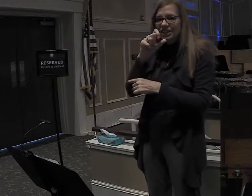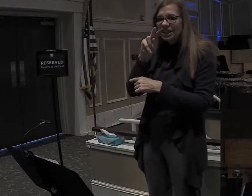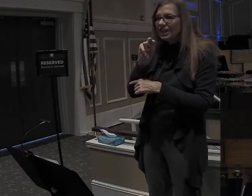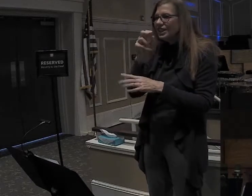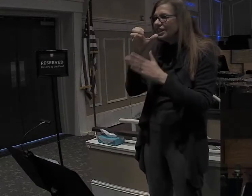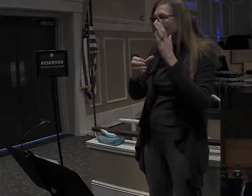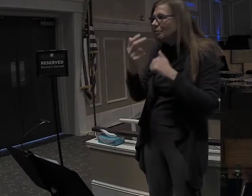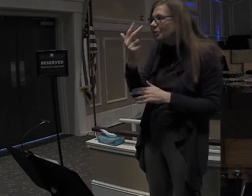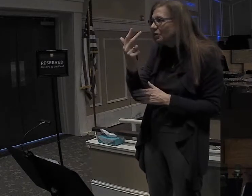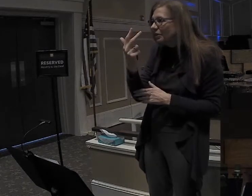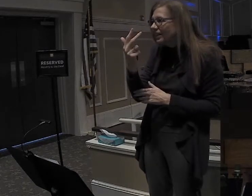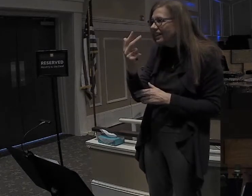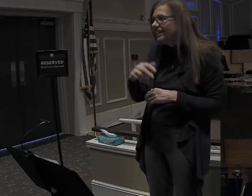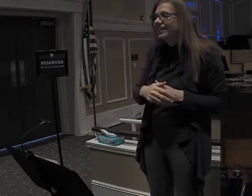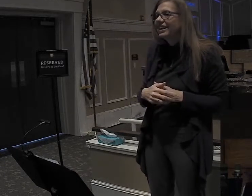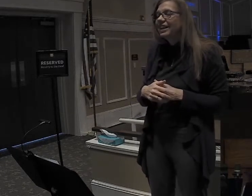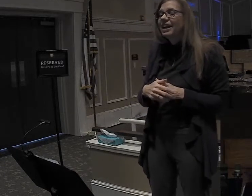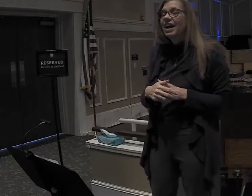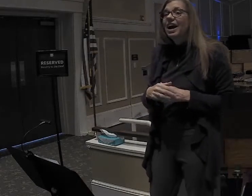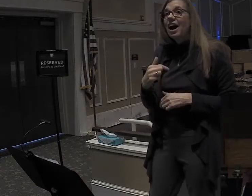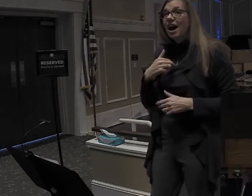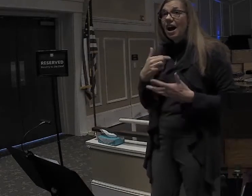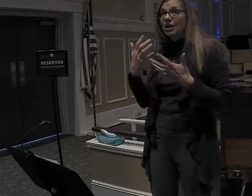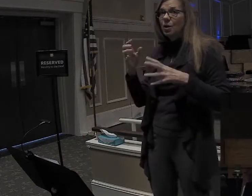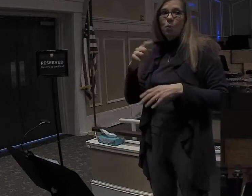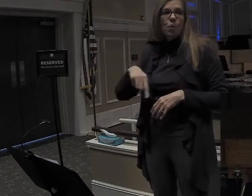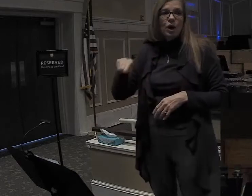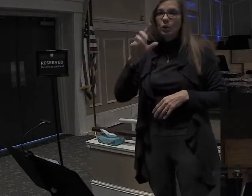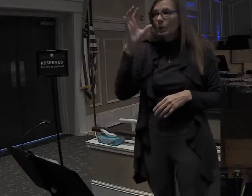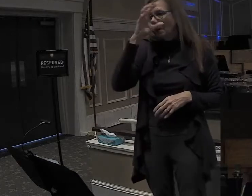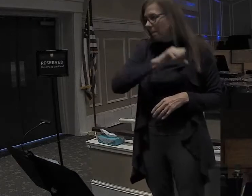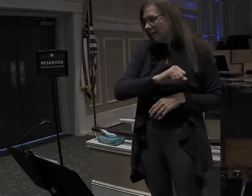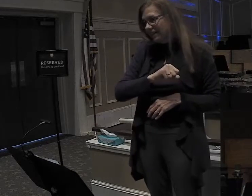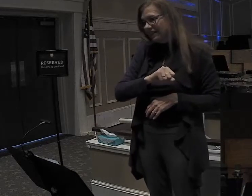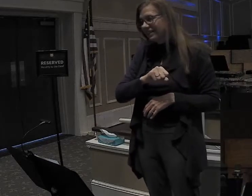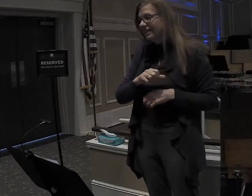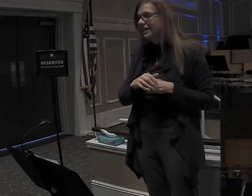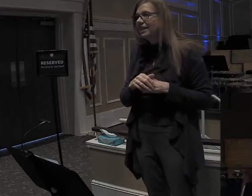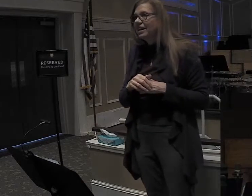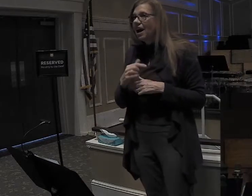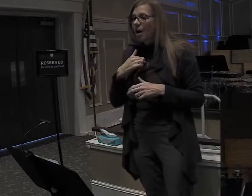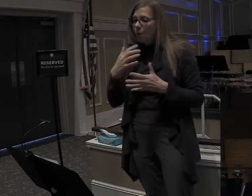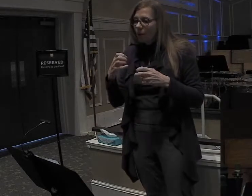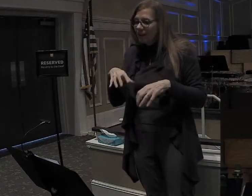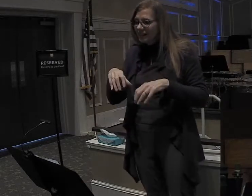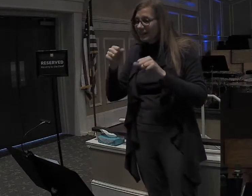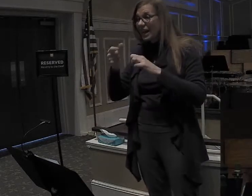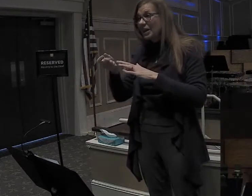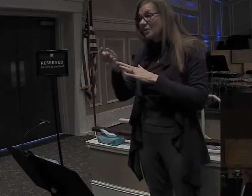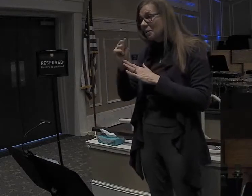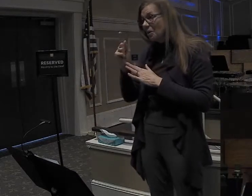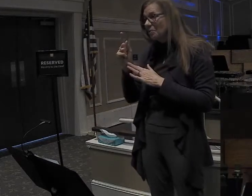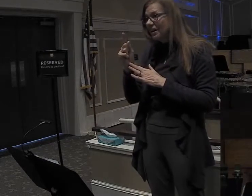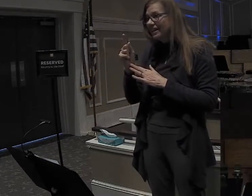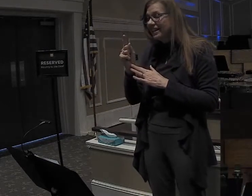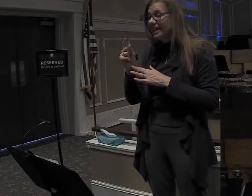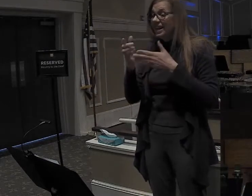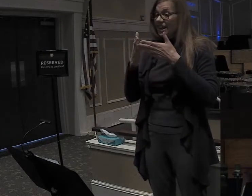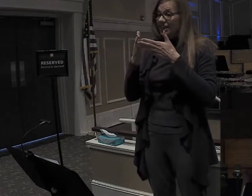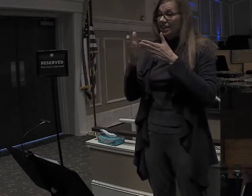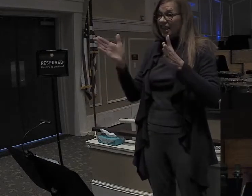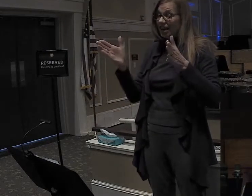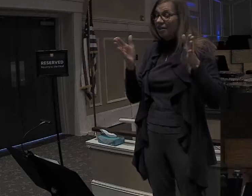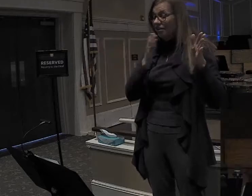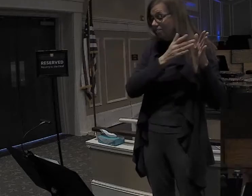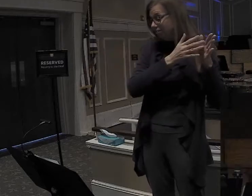And what I wanted to do here, because I don't want us to miss this, I want to take a moment to give you an overview of God's